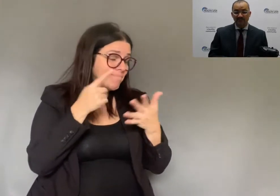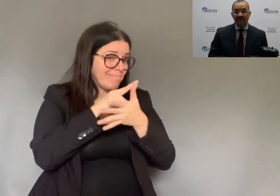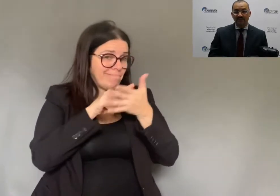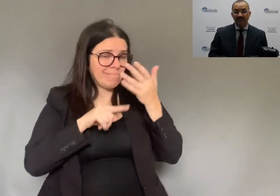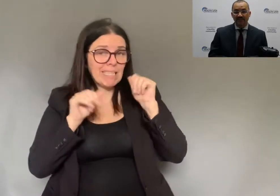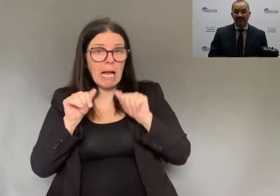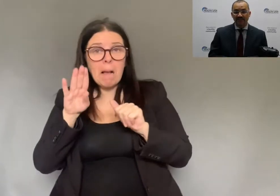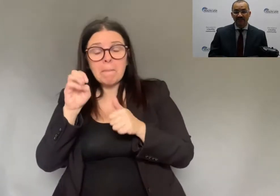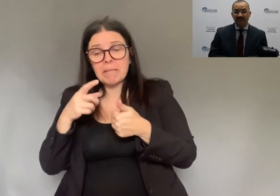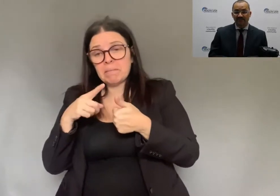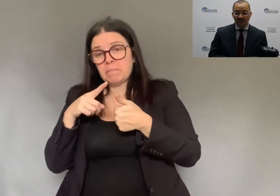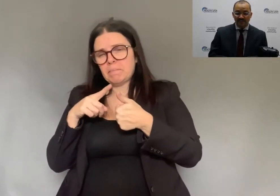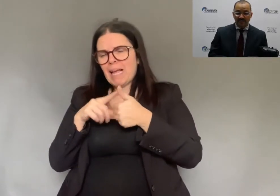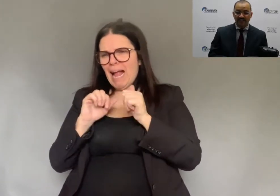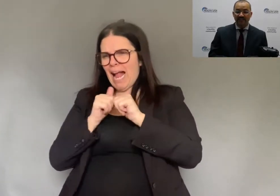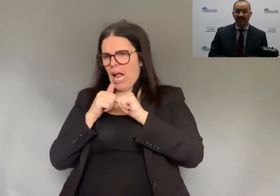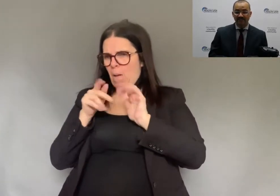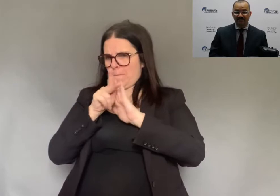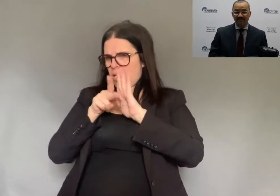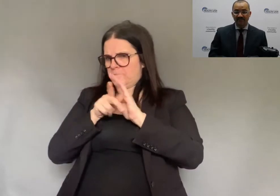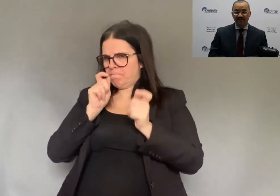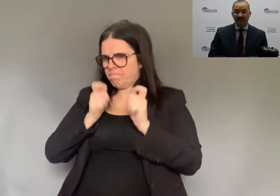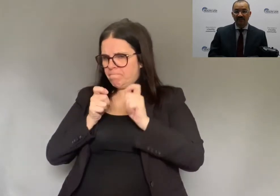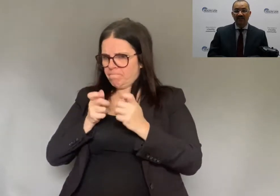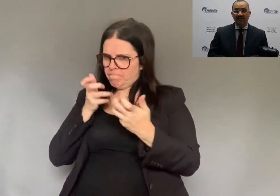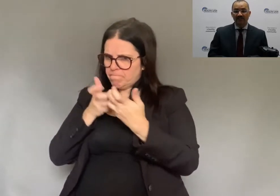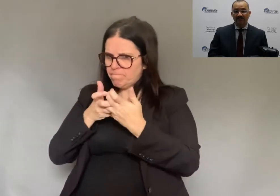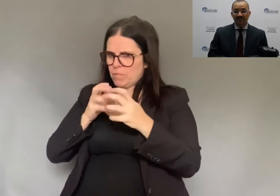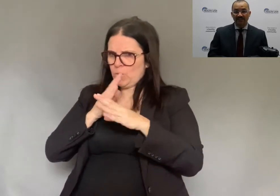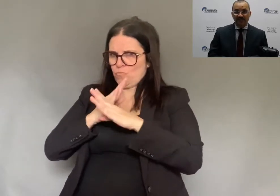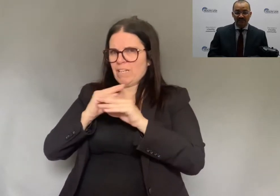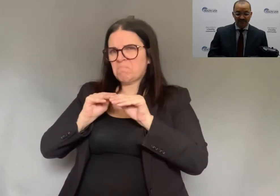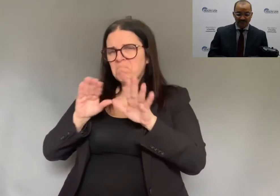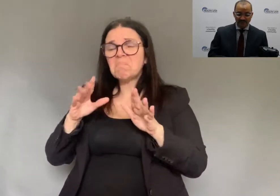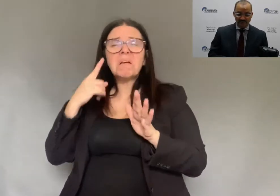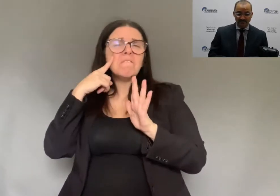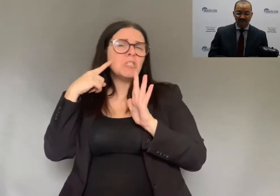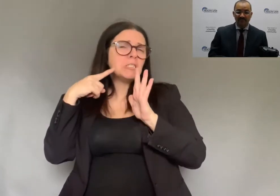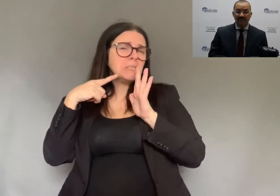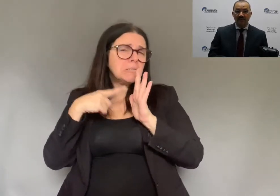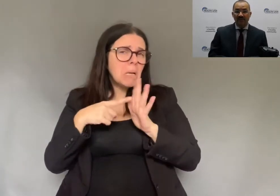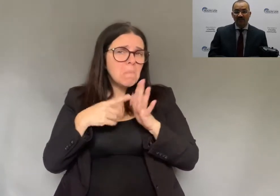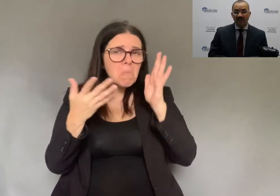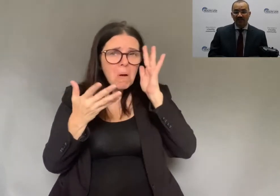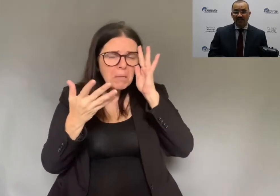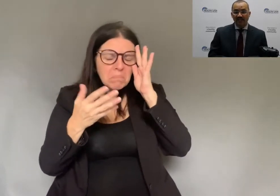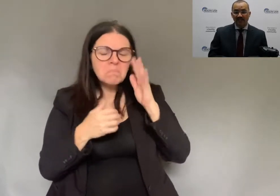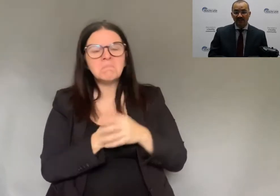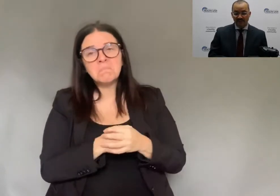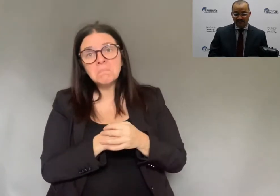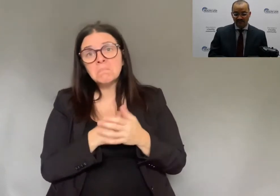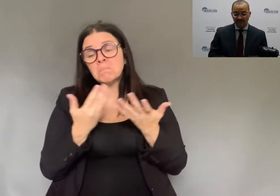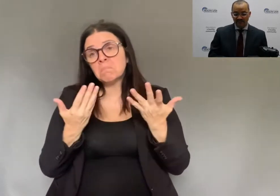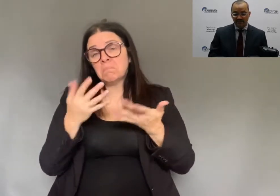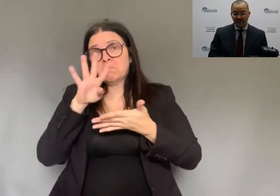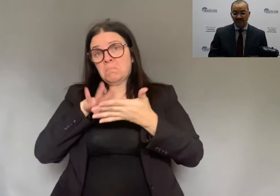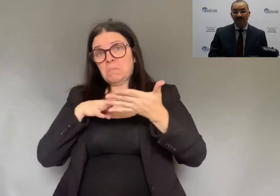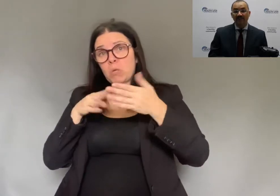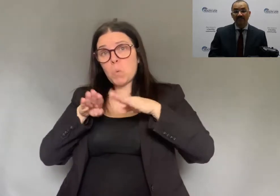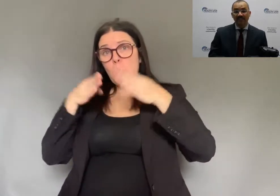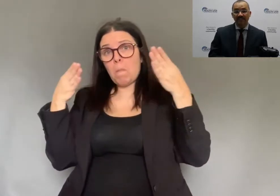to limit the potential spread of COVID-19. Some of the examples include modifying hours of